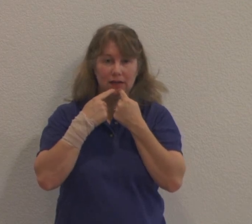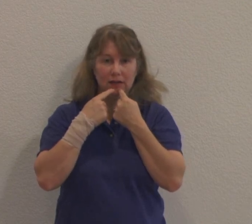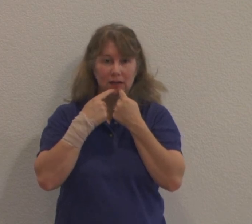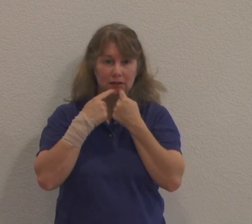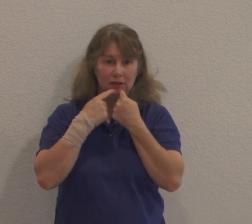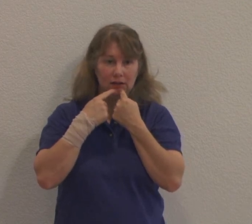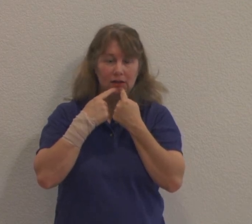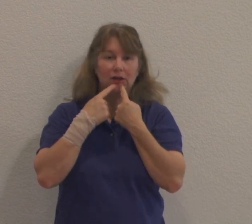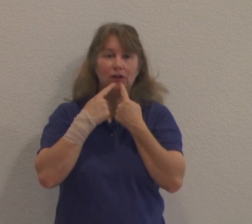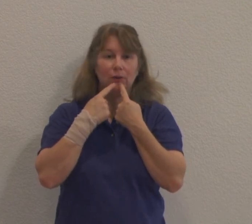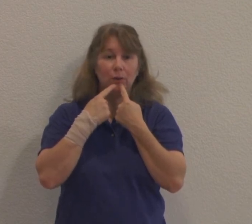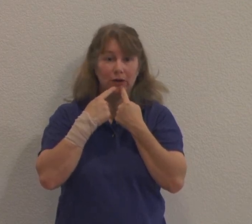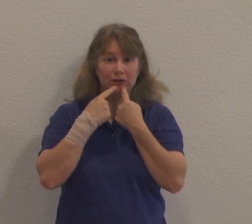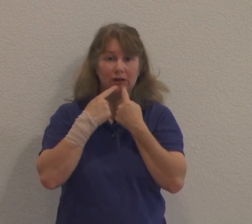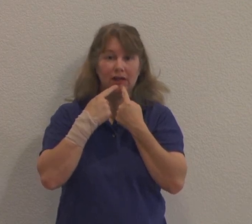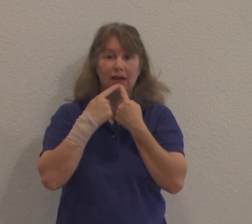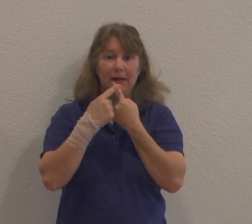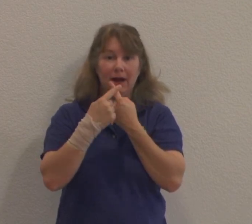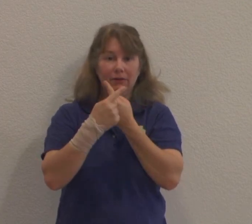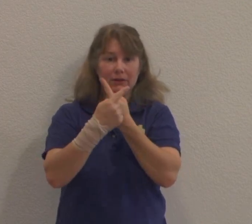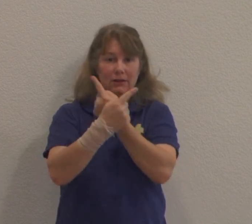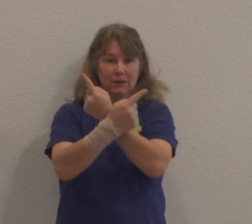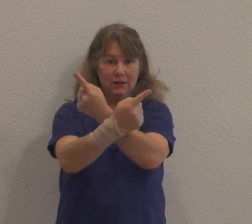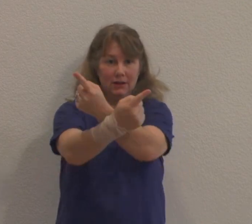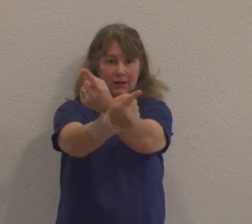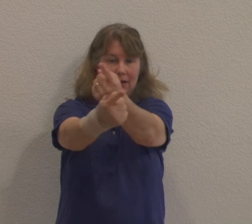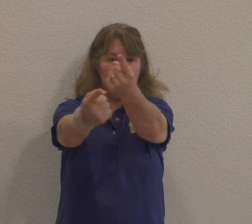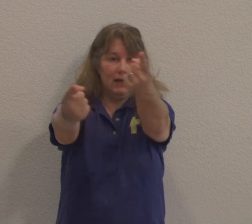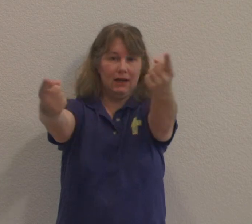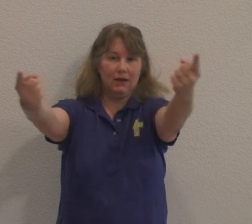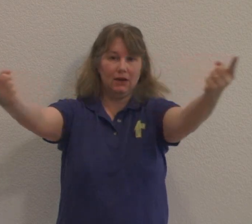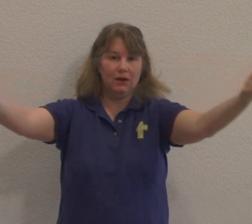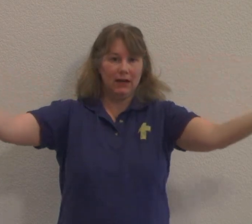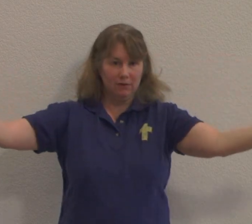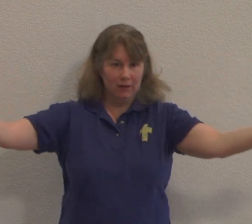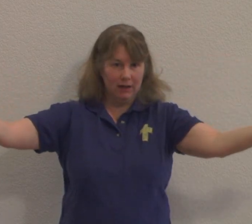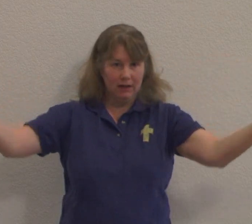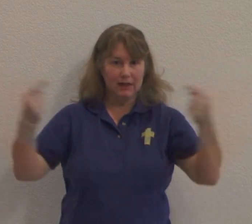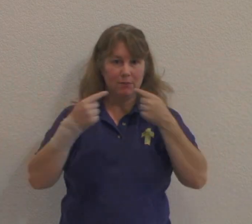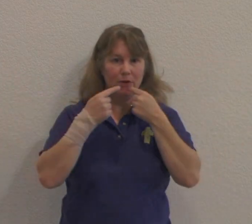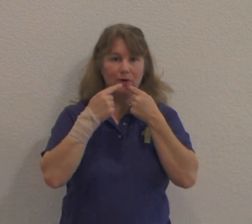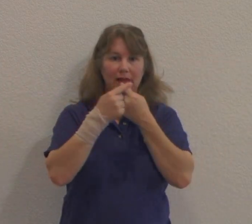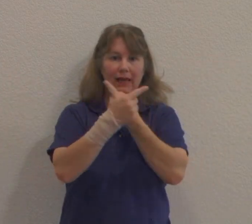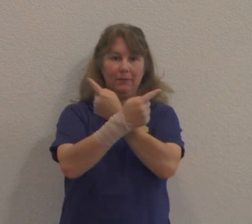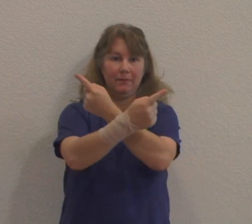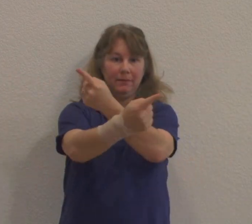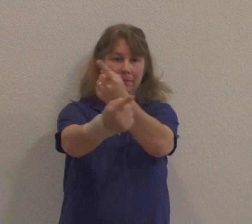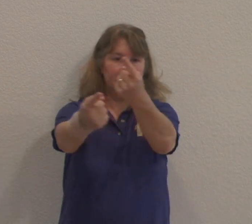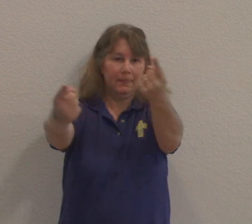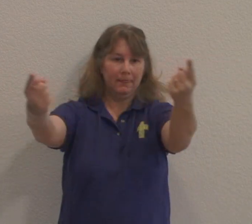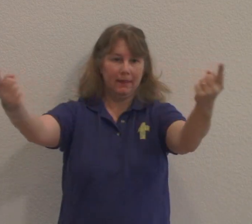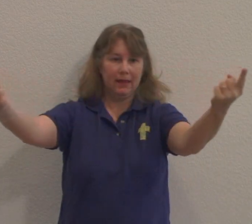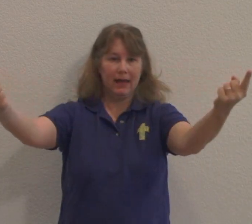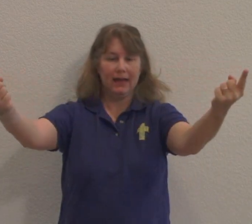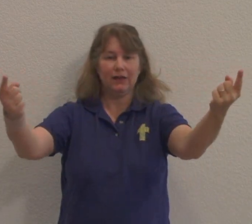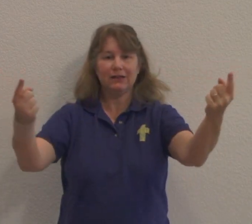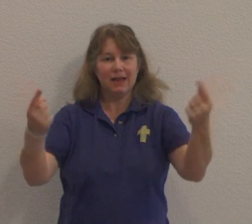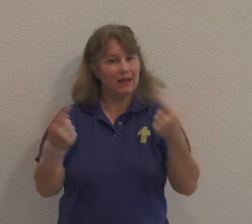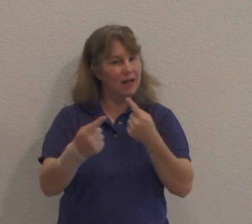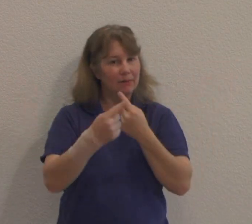chin. Your words are going to come out and go to everybody. That's proclaim. Okay, it looks kind of